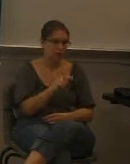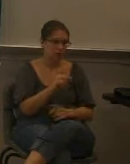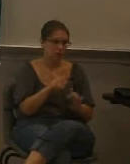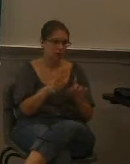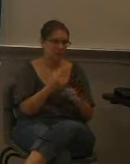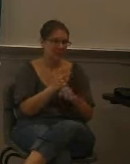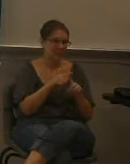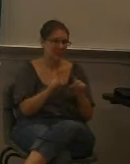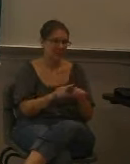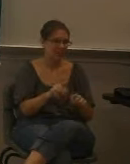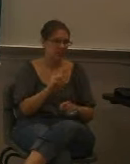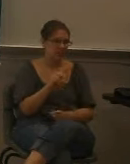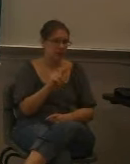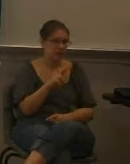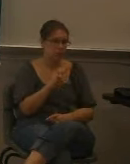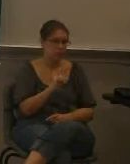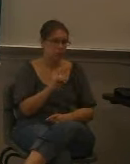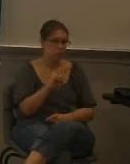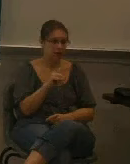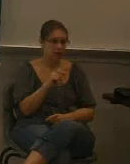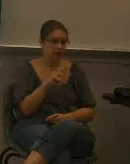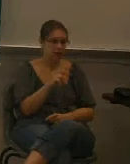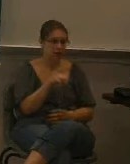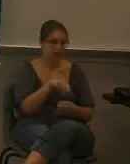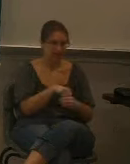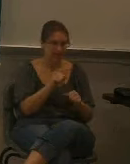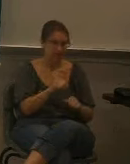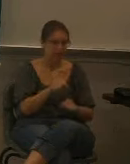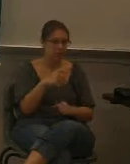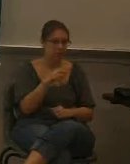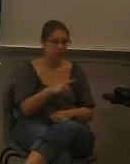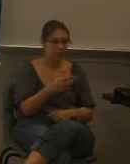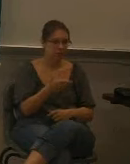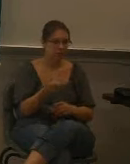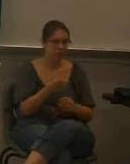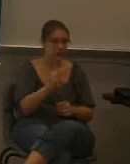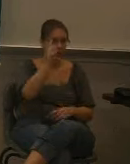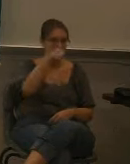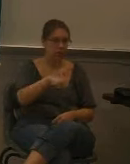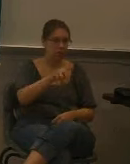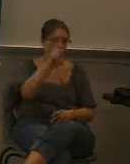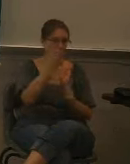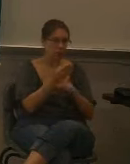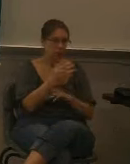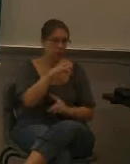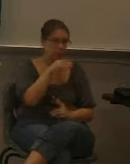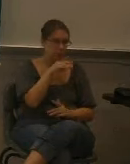different macroinvertebrates in there, and they can actually pump materials up and down through the sediment